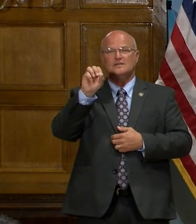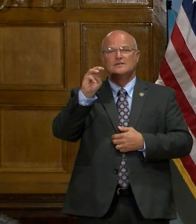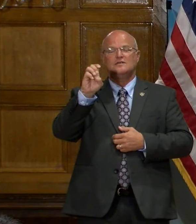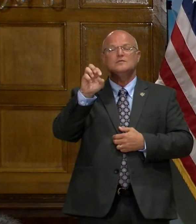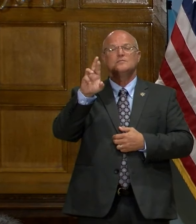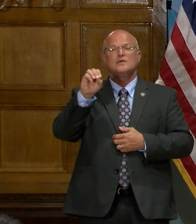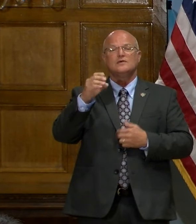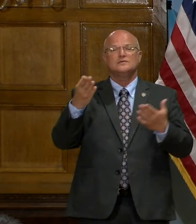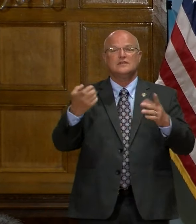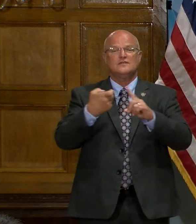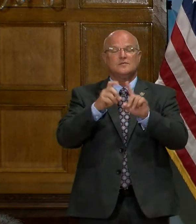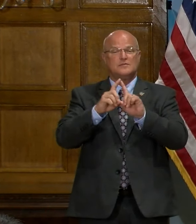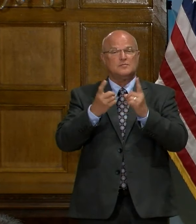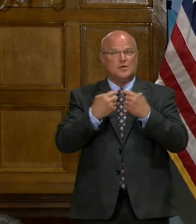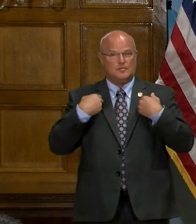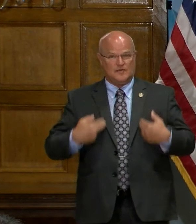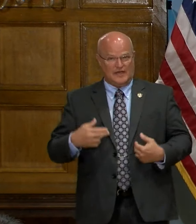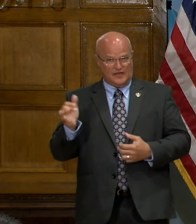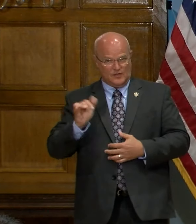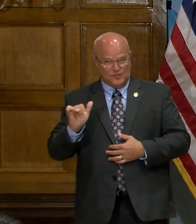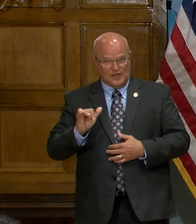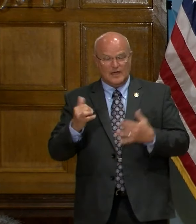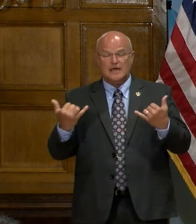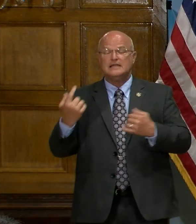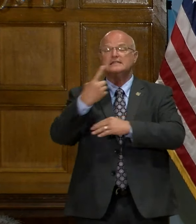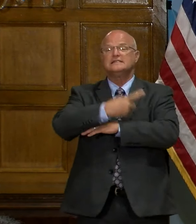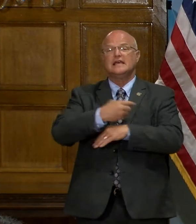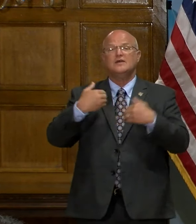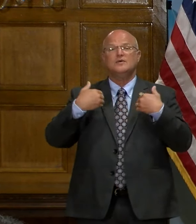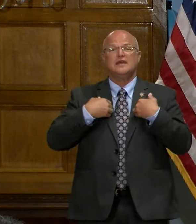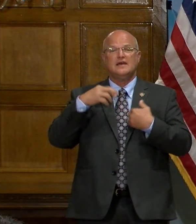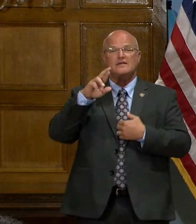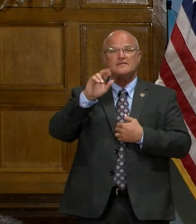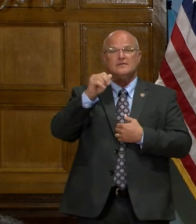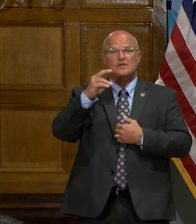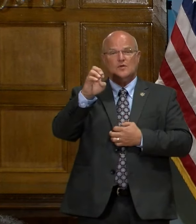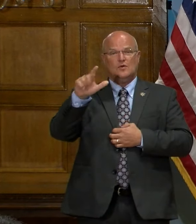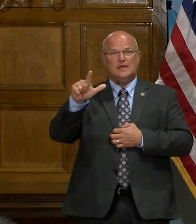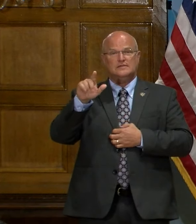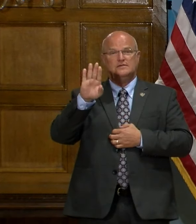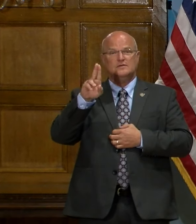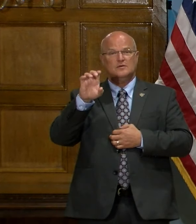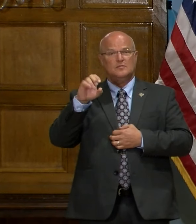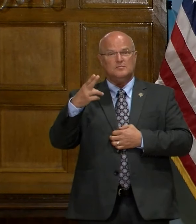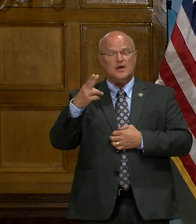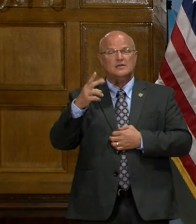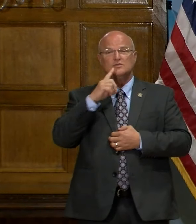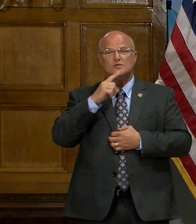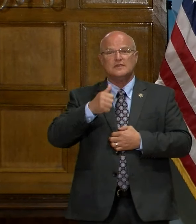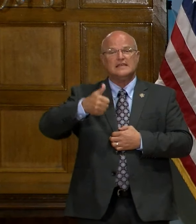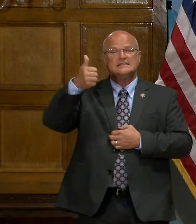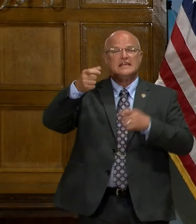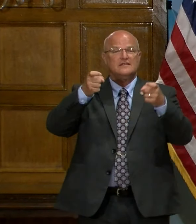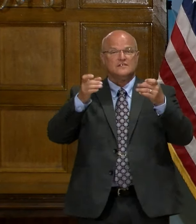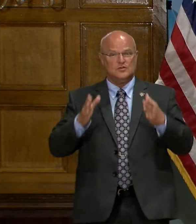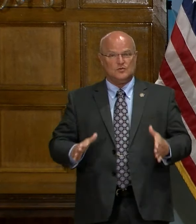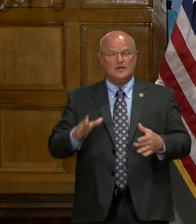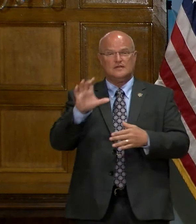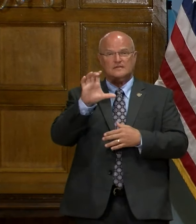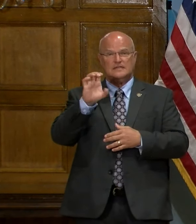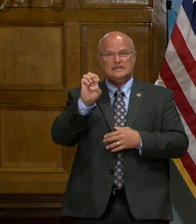from the Department of Health as well. And we have today Rachel Bunch, who is the Executive Director